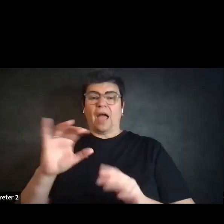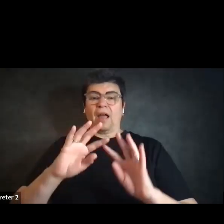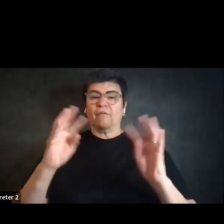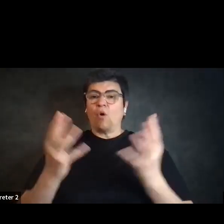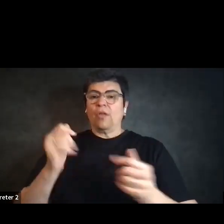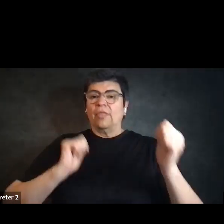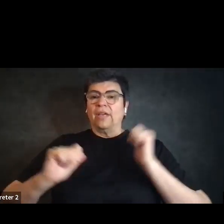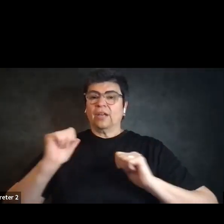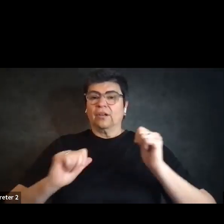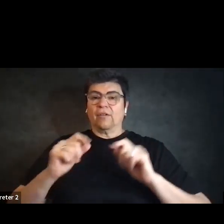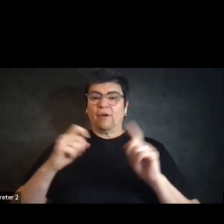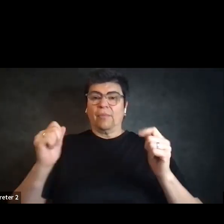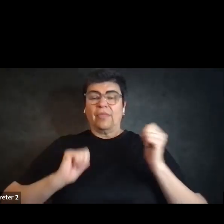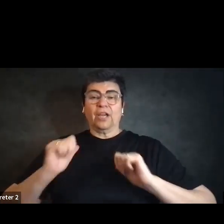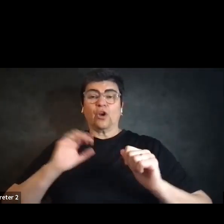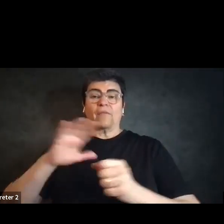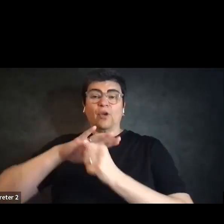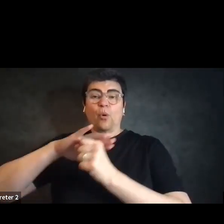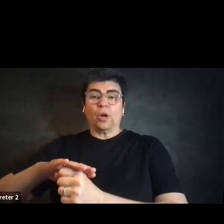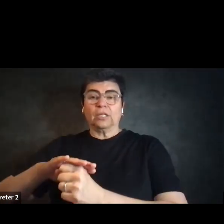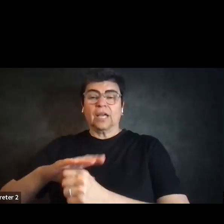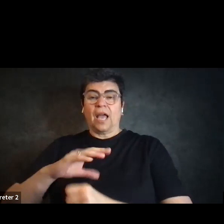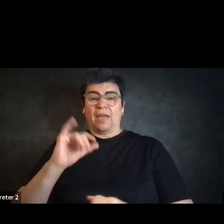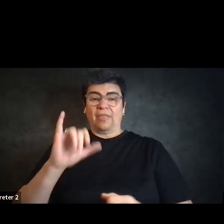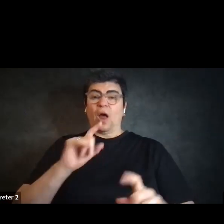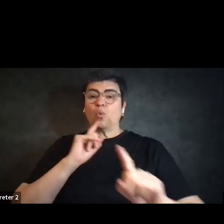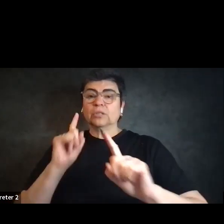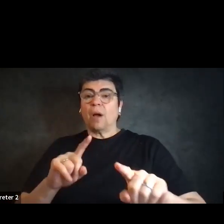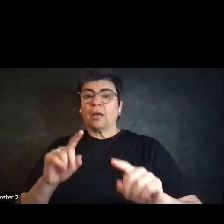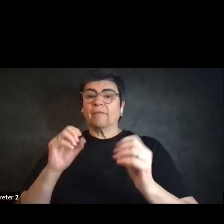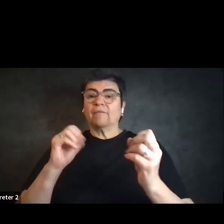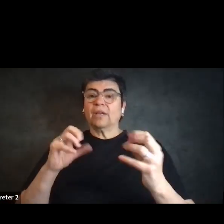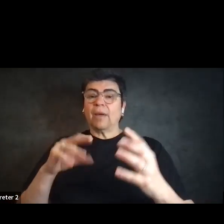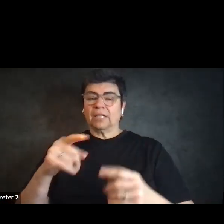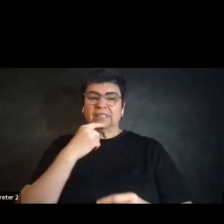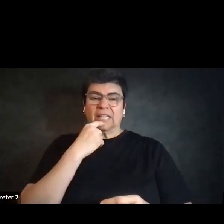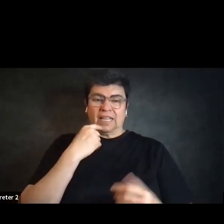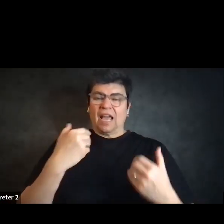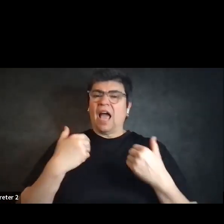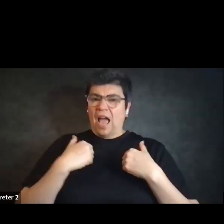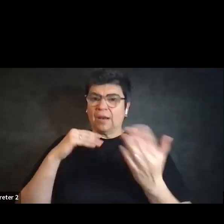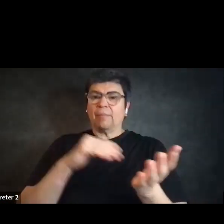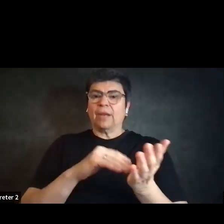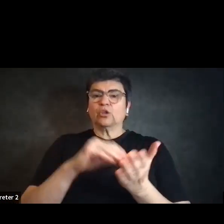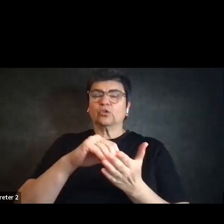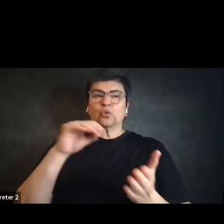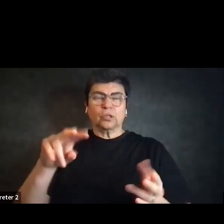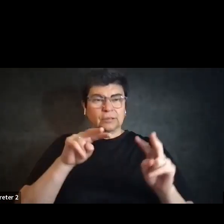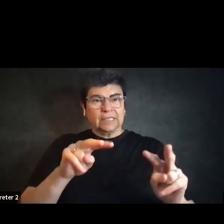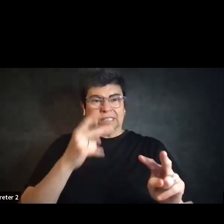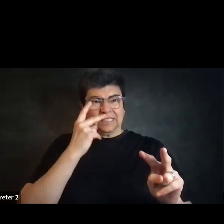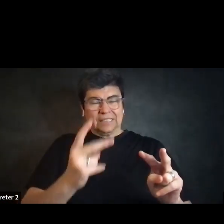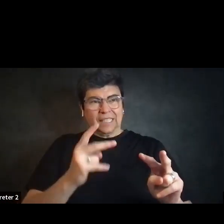the field of theater of the oppressed. And the respondent feedback was that it helped medical students to move beyond a